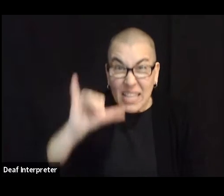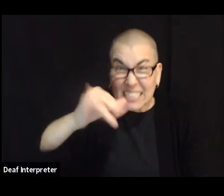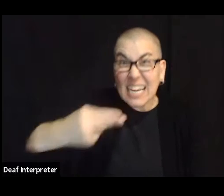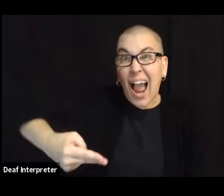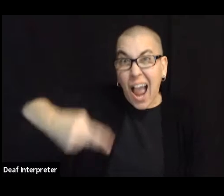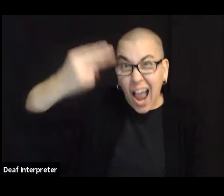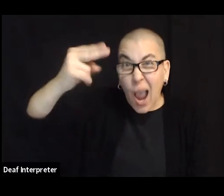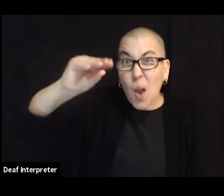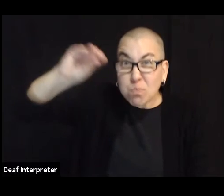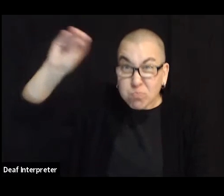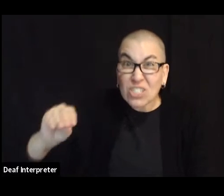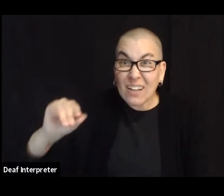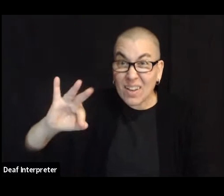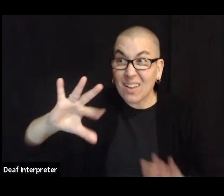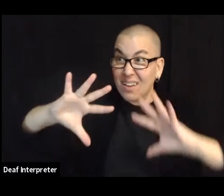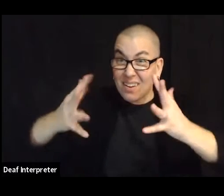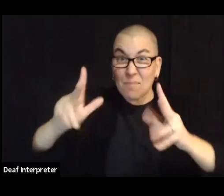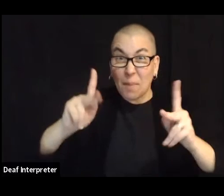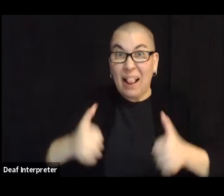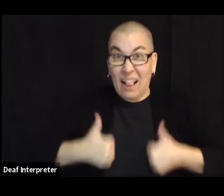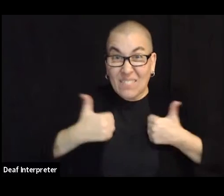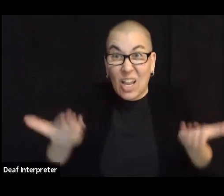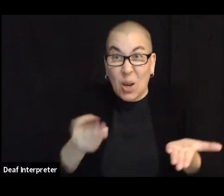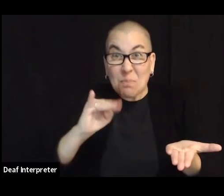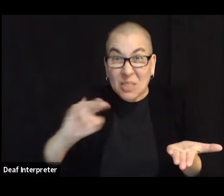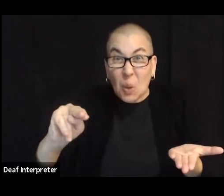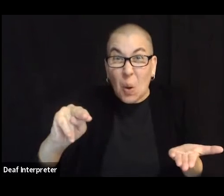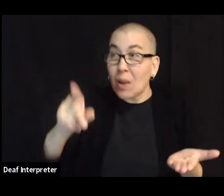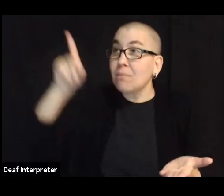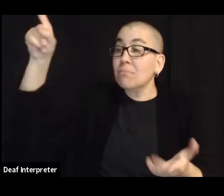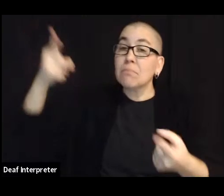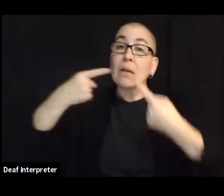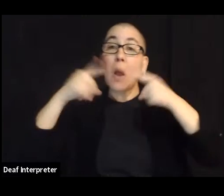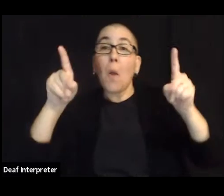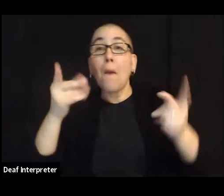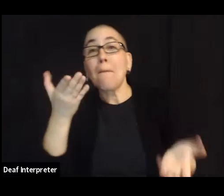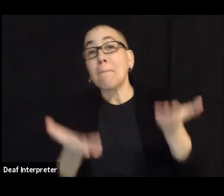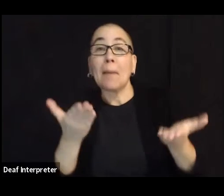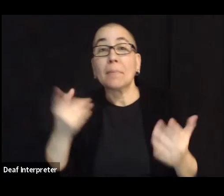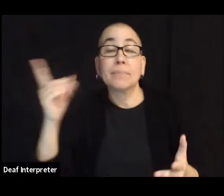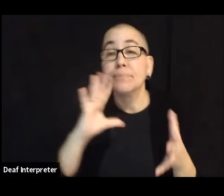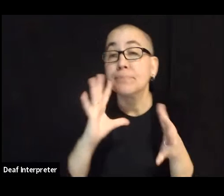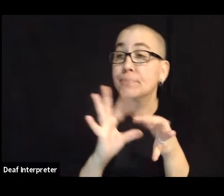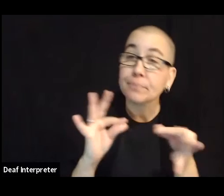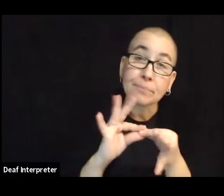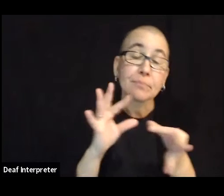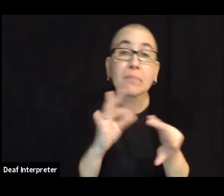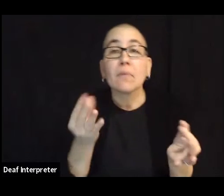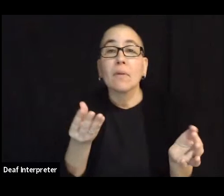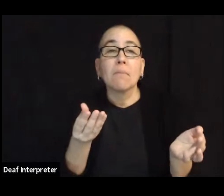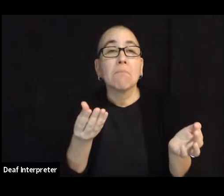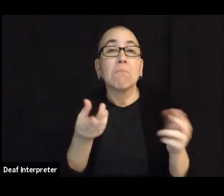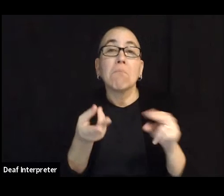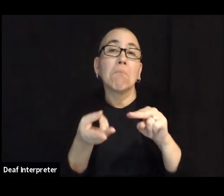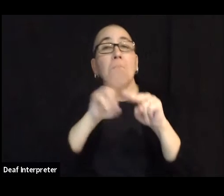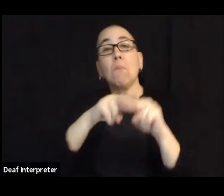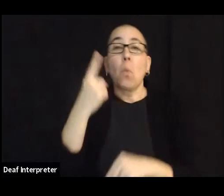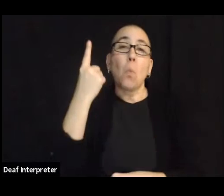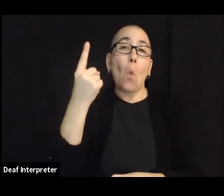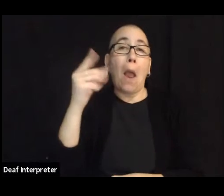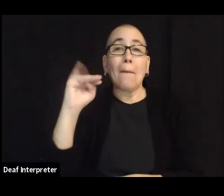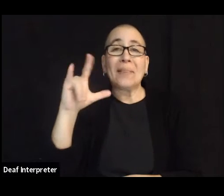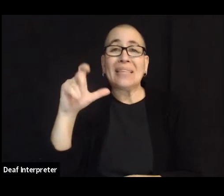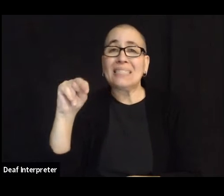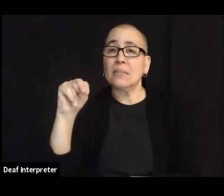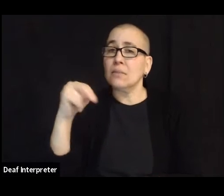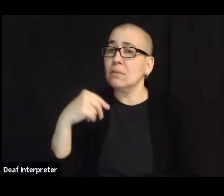couple million people who will expect to be vaccinated. And if we are only getting 60,000 doses a week, that is going to be